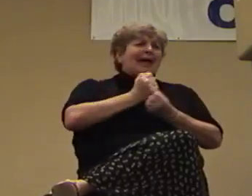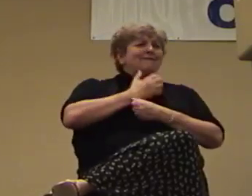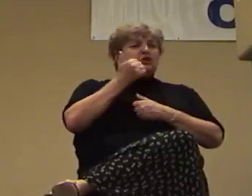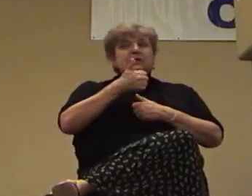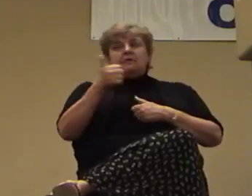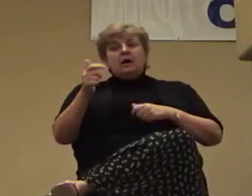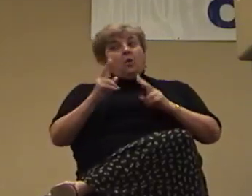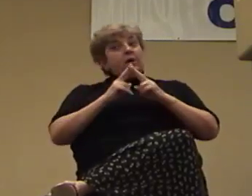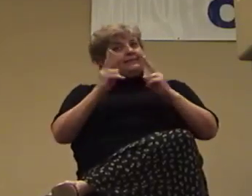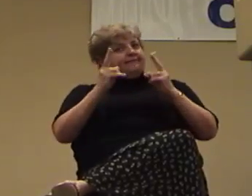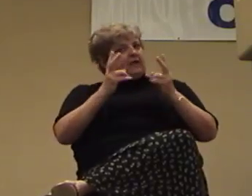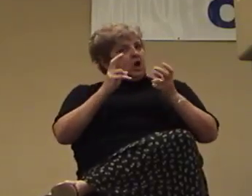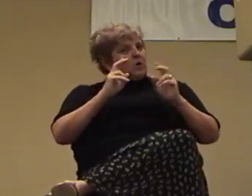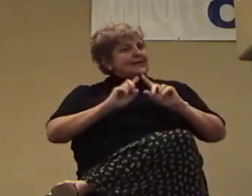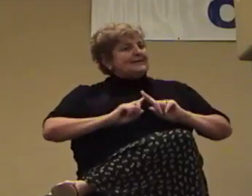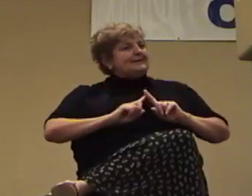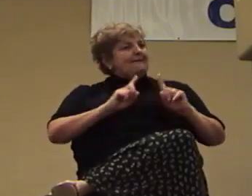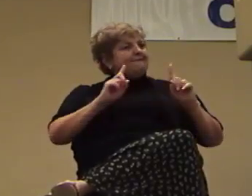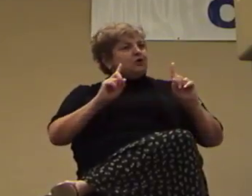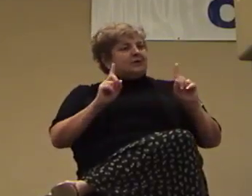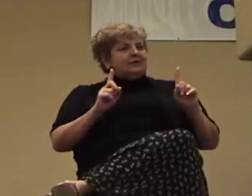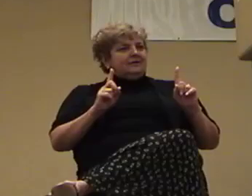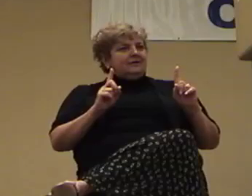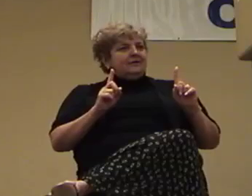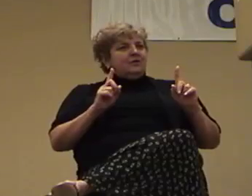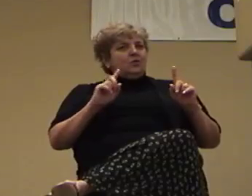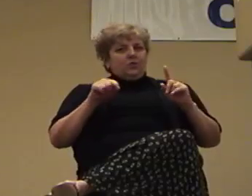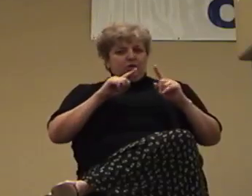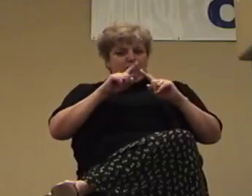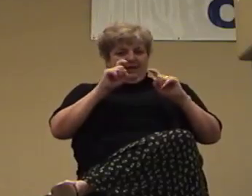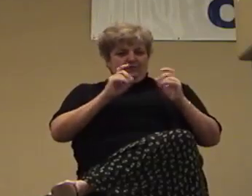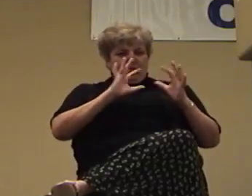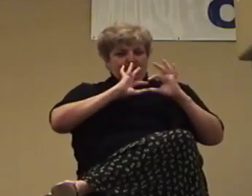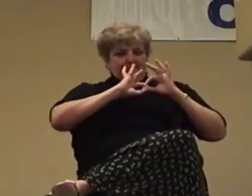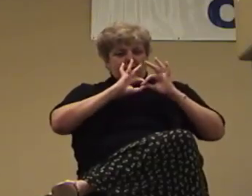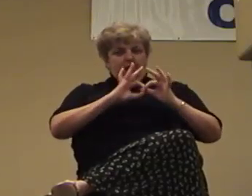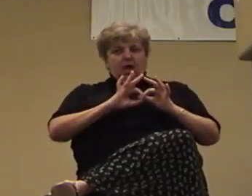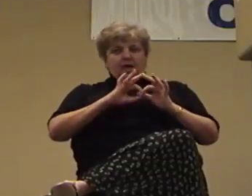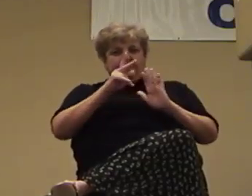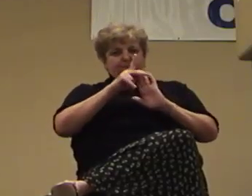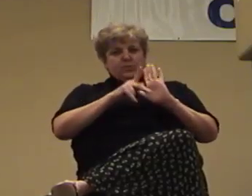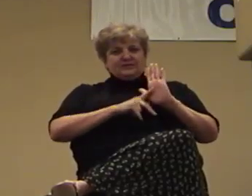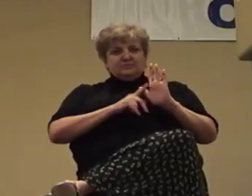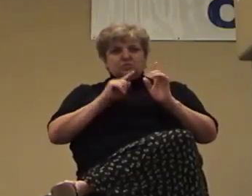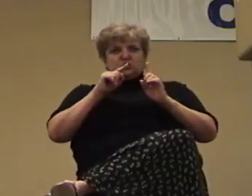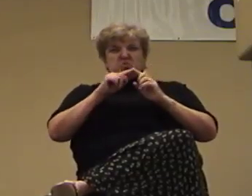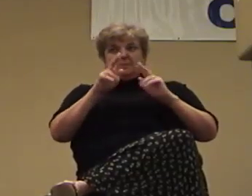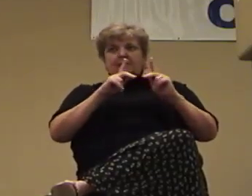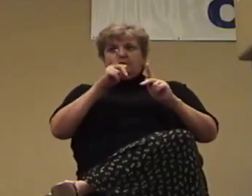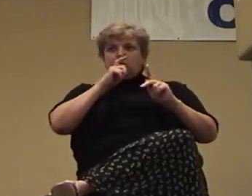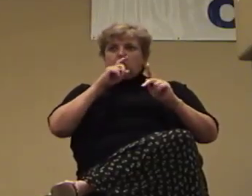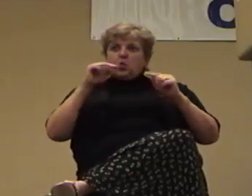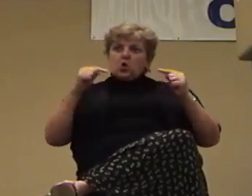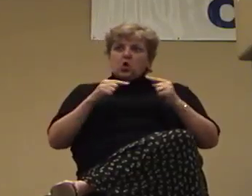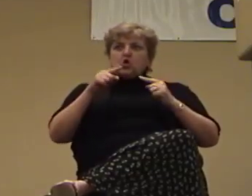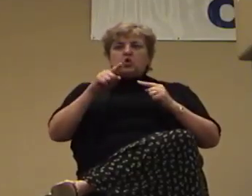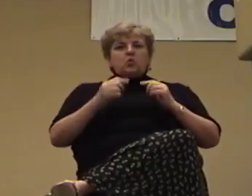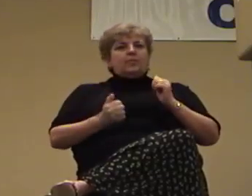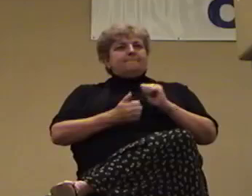principles outside of meetings and you have to apply them to the people that have harmed you most. That's when your spiritual condition is defined.